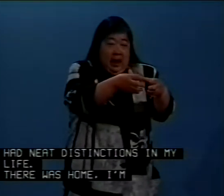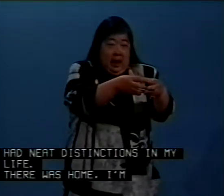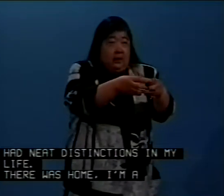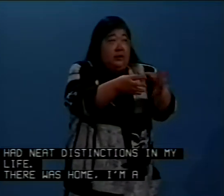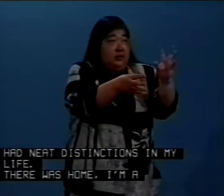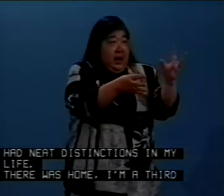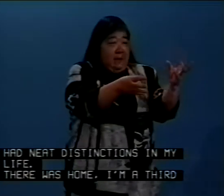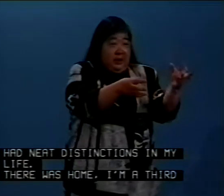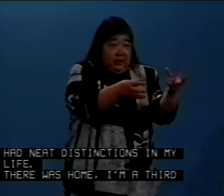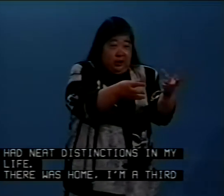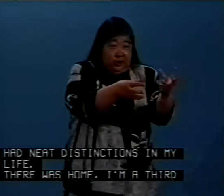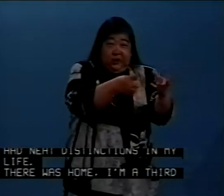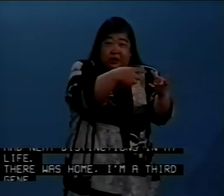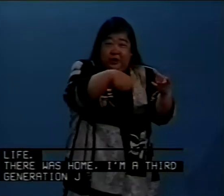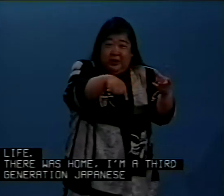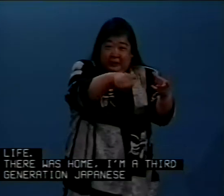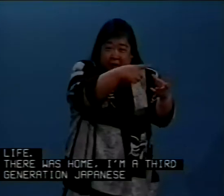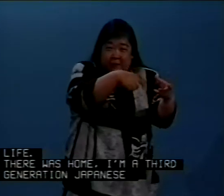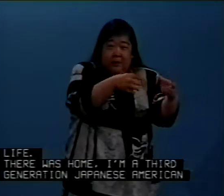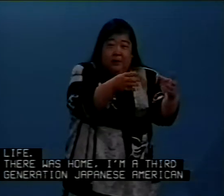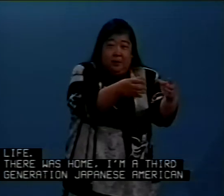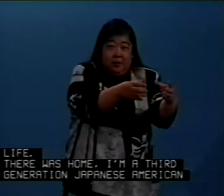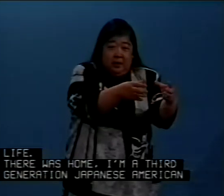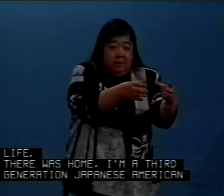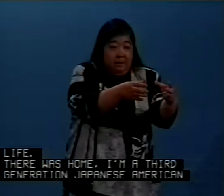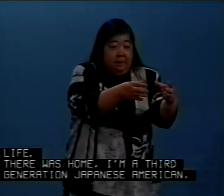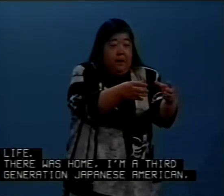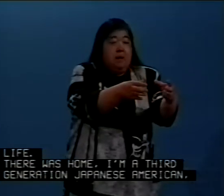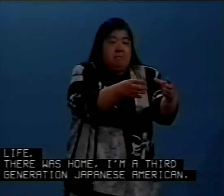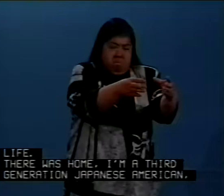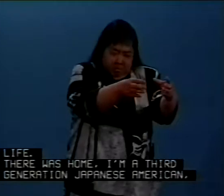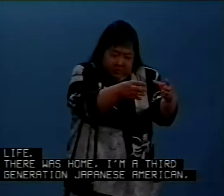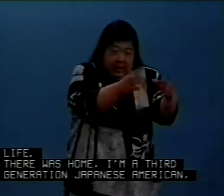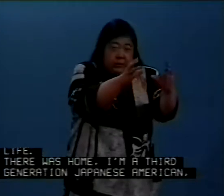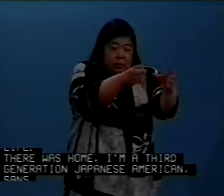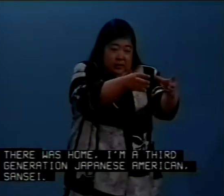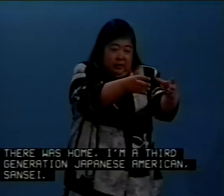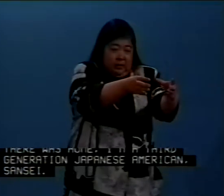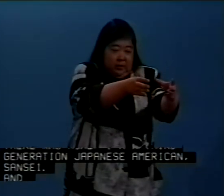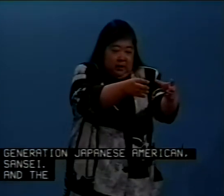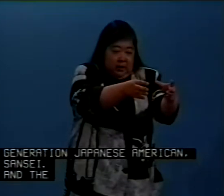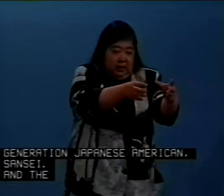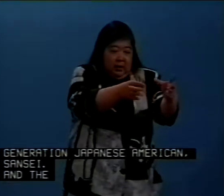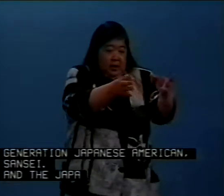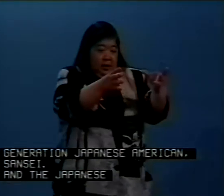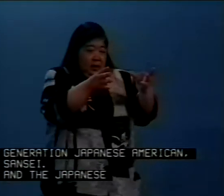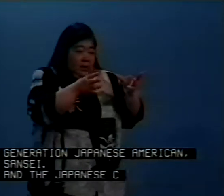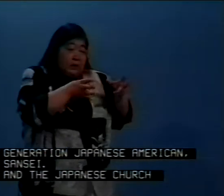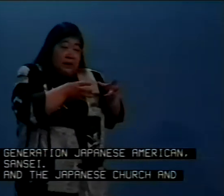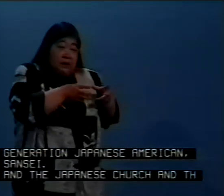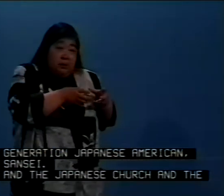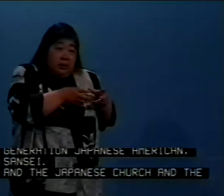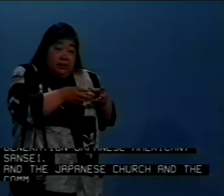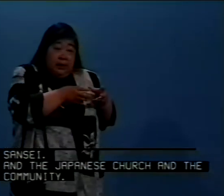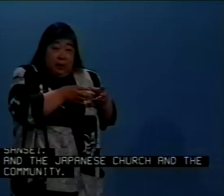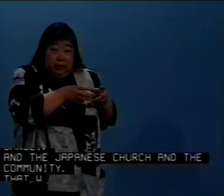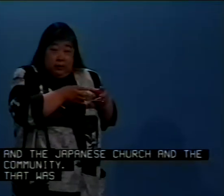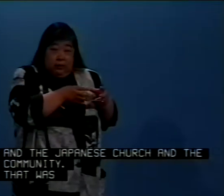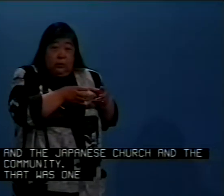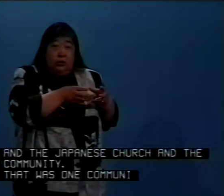and the Japanese church and the Japanese community. That was one community. Then there was the community that I went to, which is